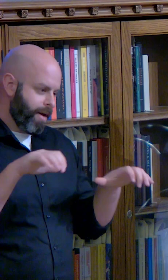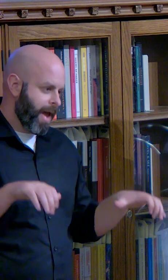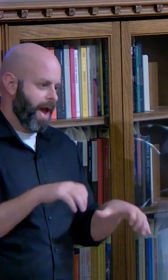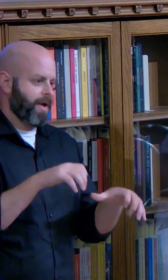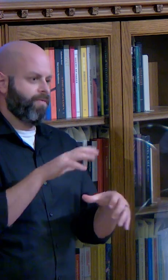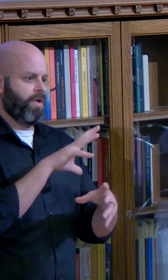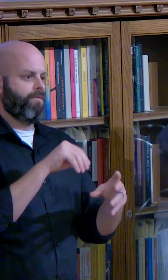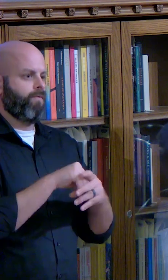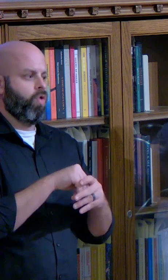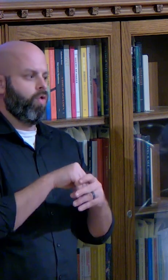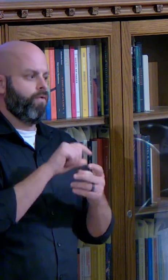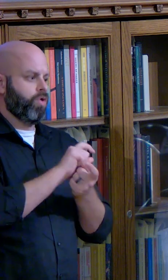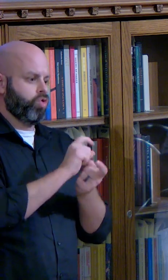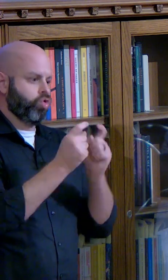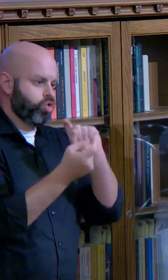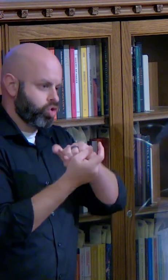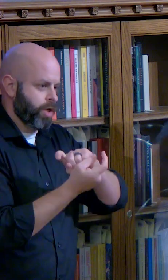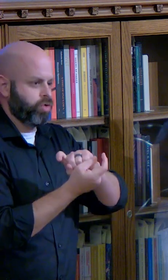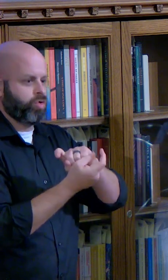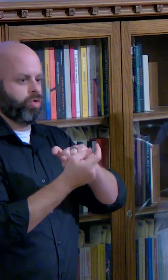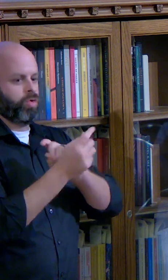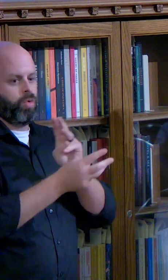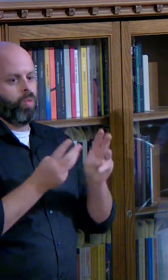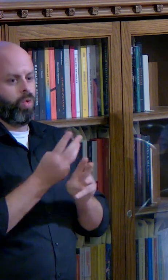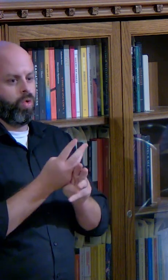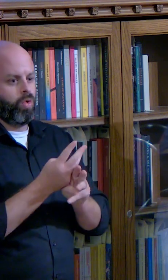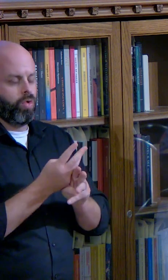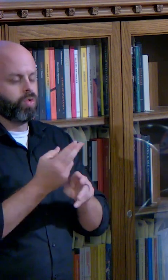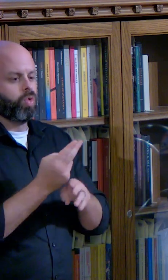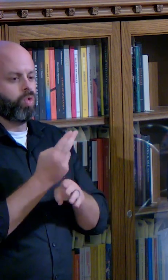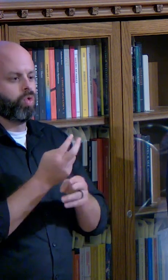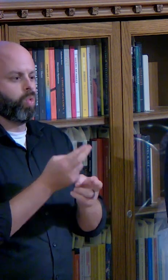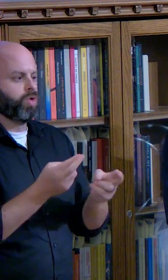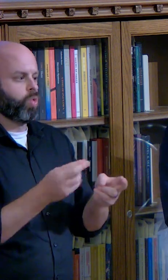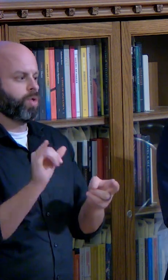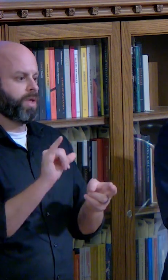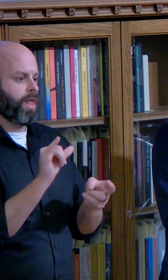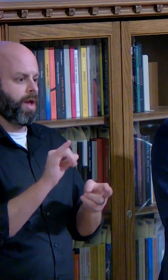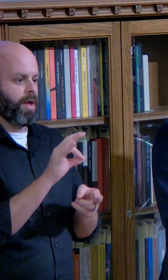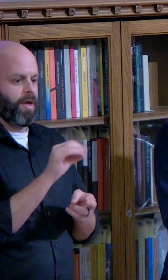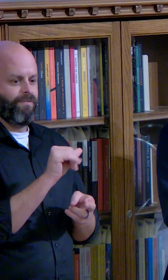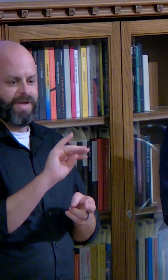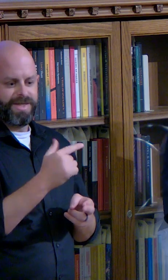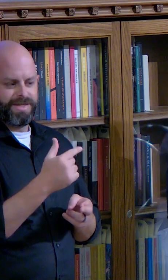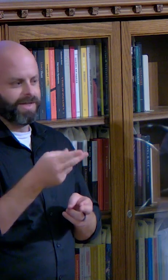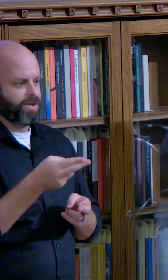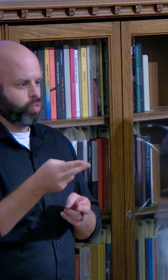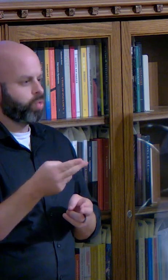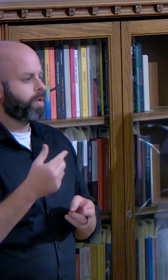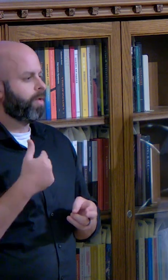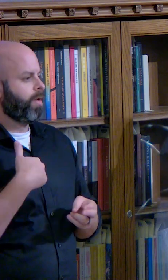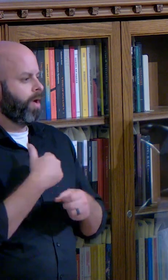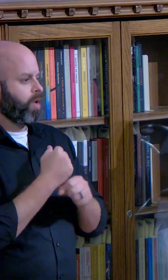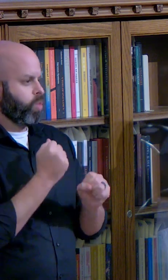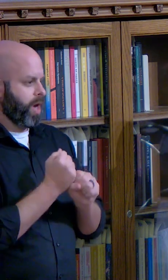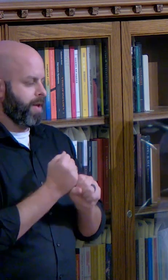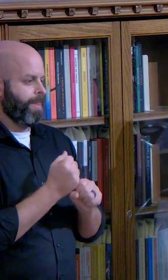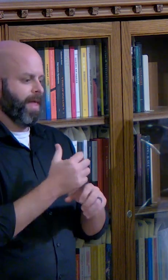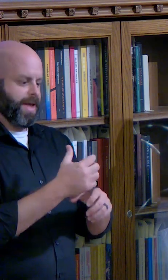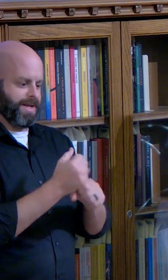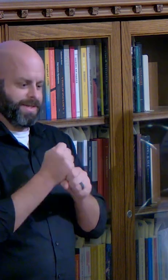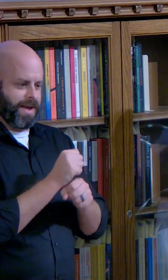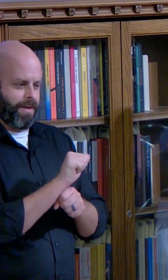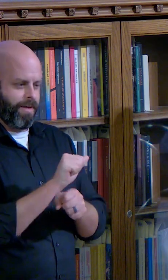involved in changing course so using a resource like Facing History I created the taking a stand